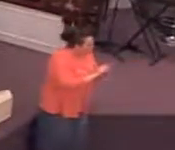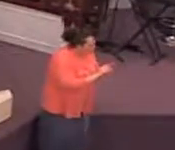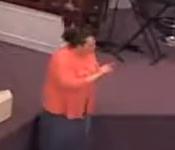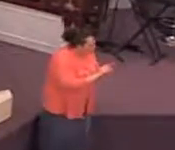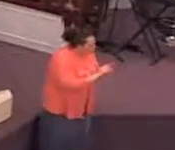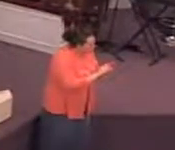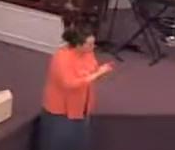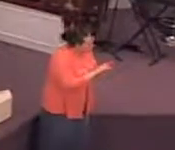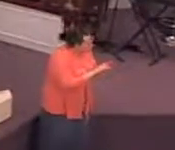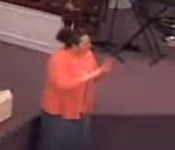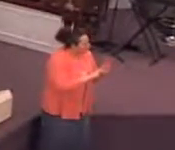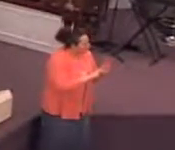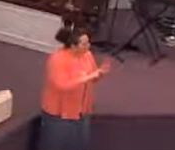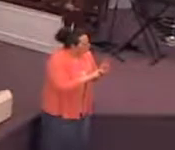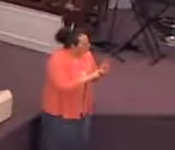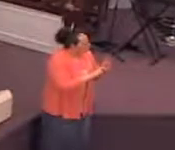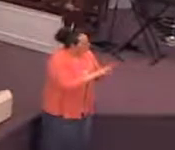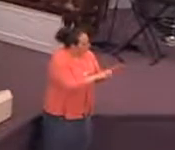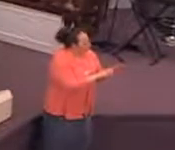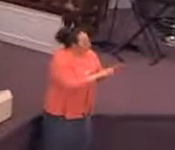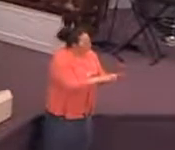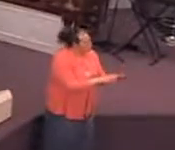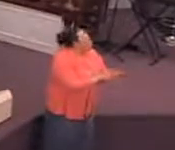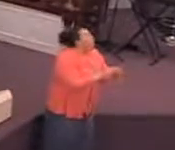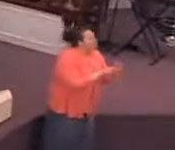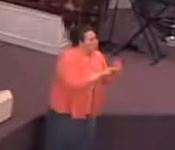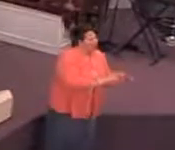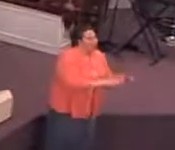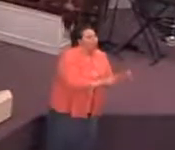things that happened in just a few hours was just appalling.